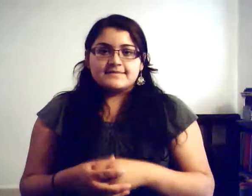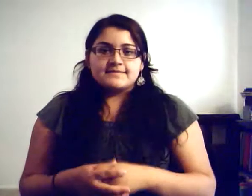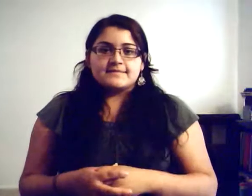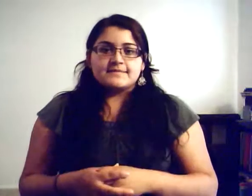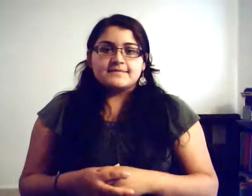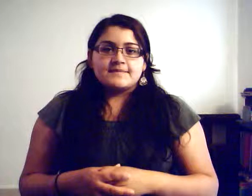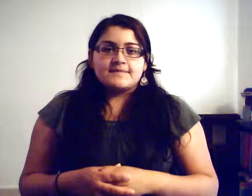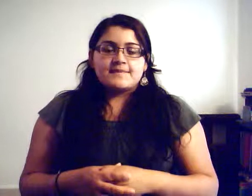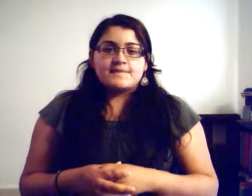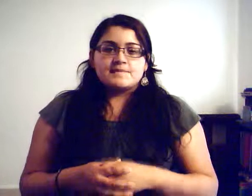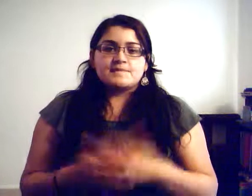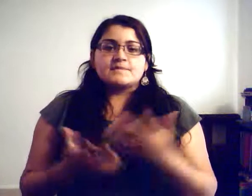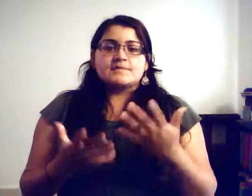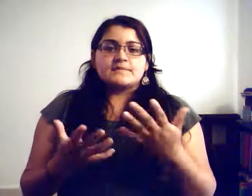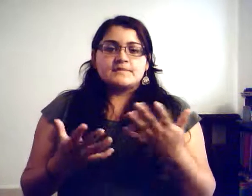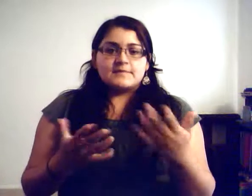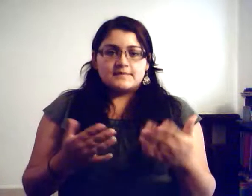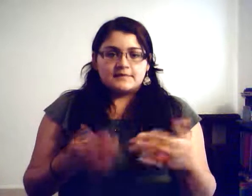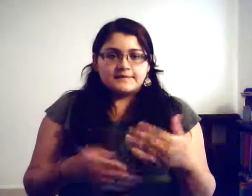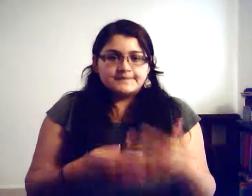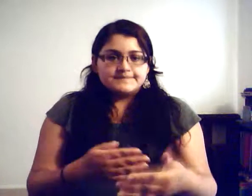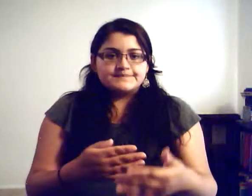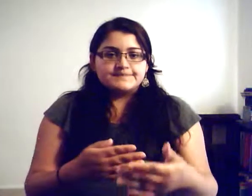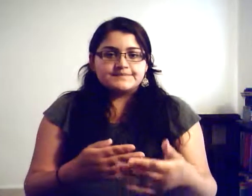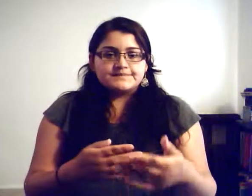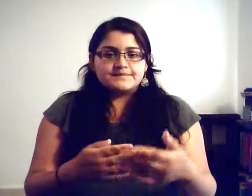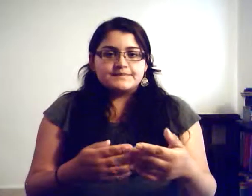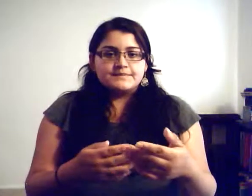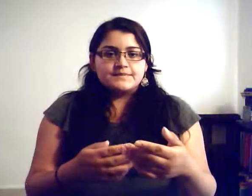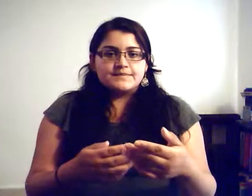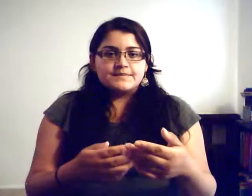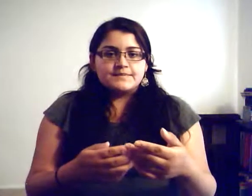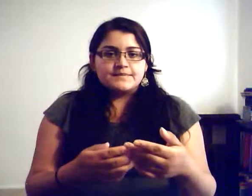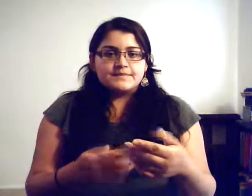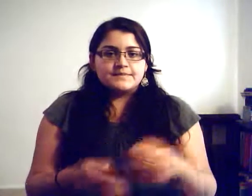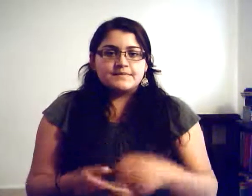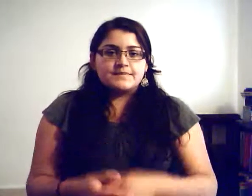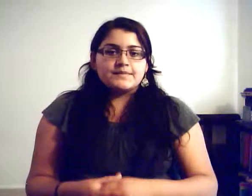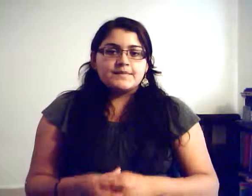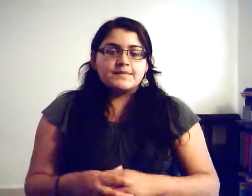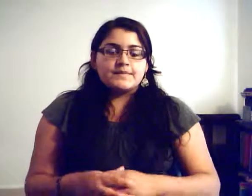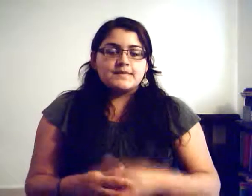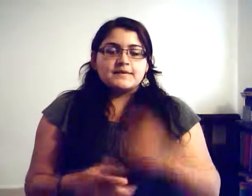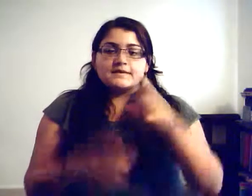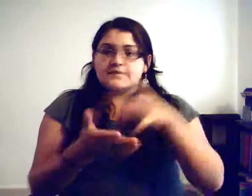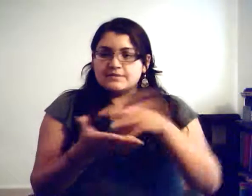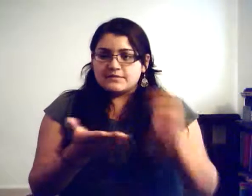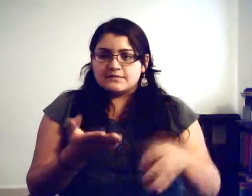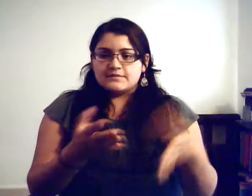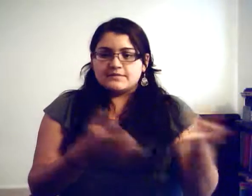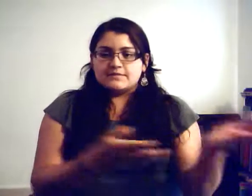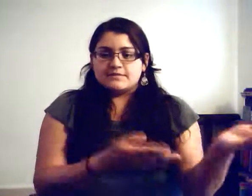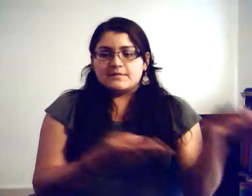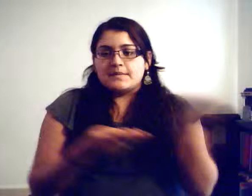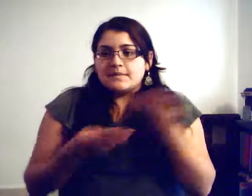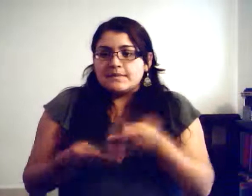their sources. So students usually come to class with an article that they've researched on the topic, and then I have all